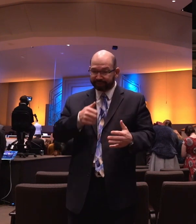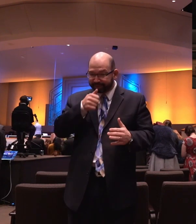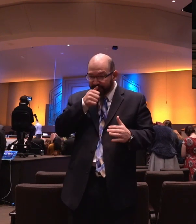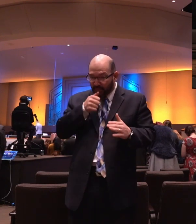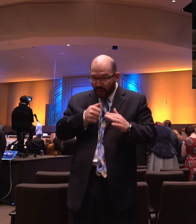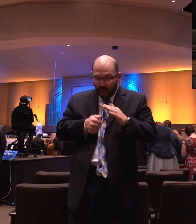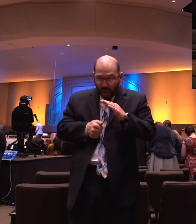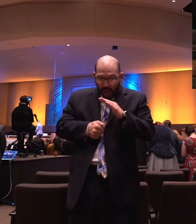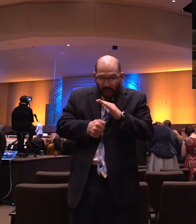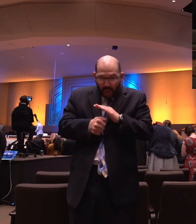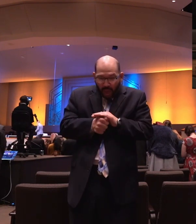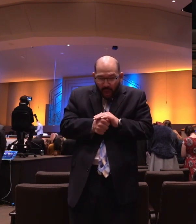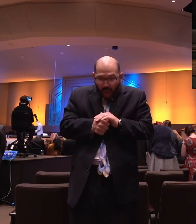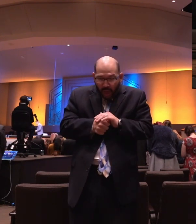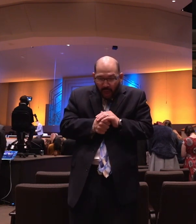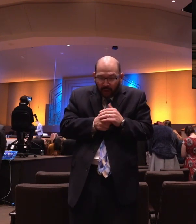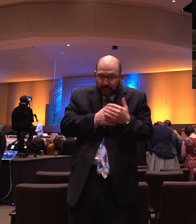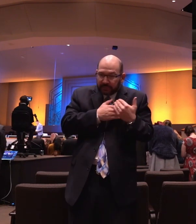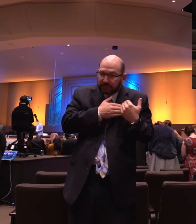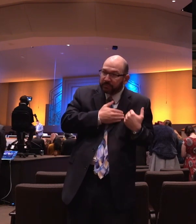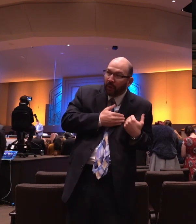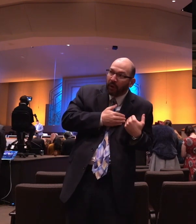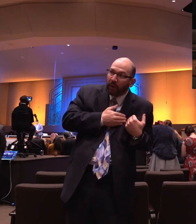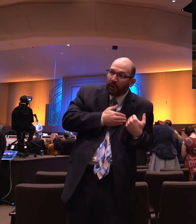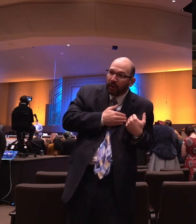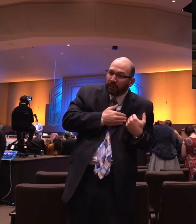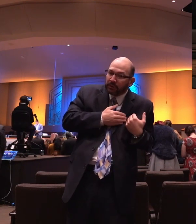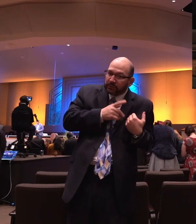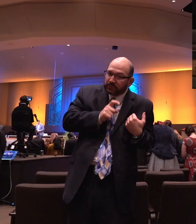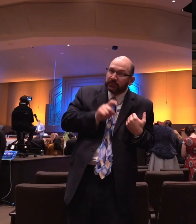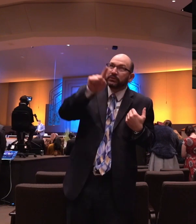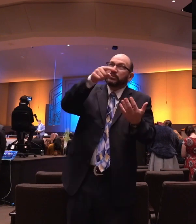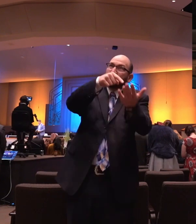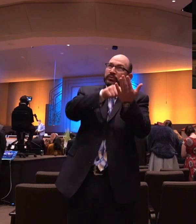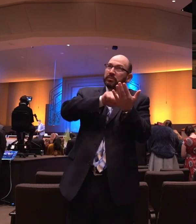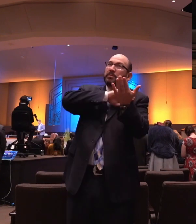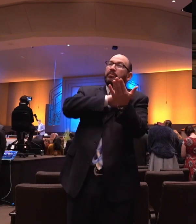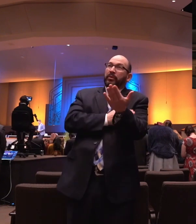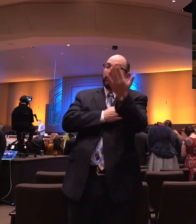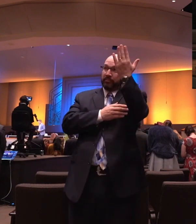even share them with others and you need God to show himself strong.